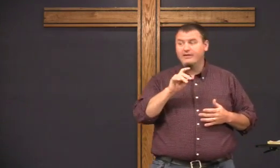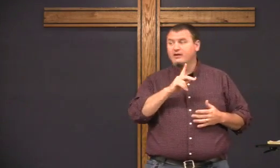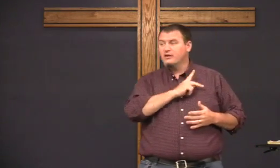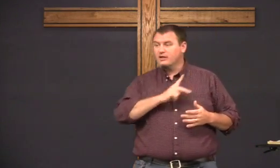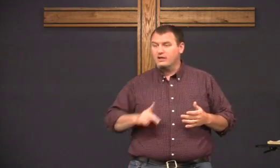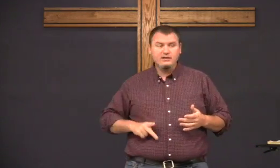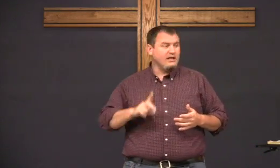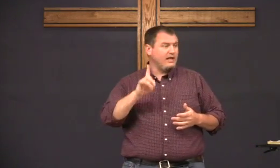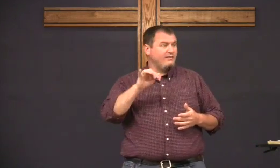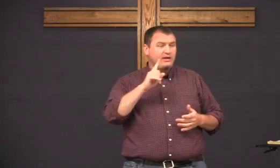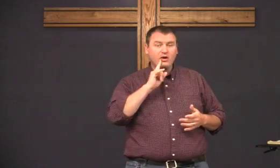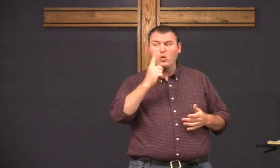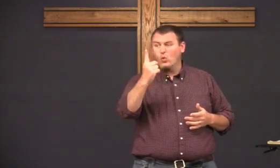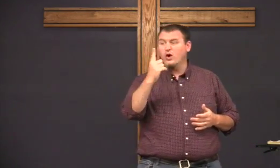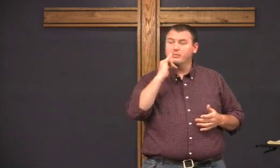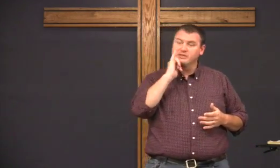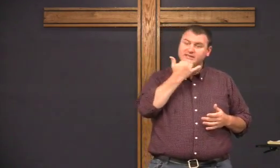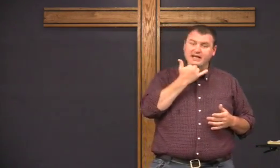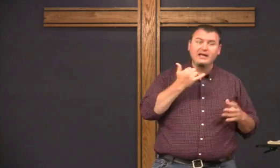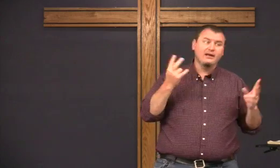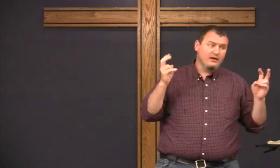David, King David, one mistake.